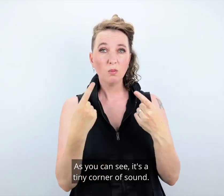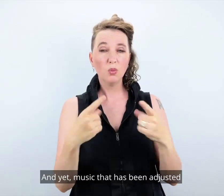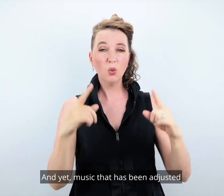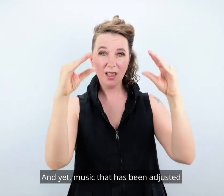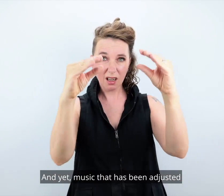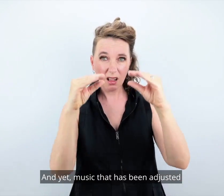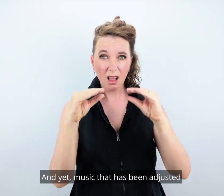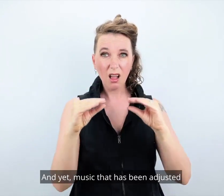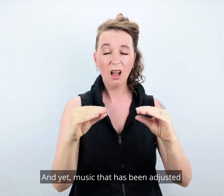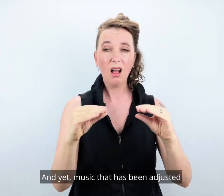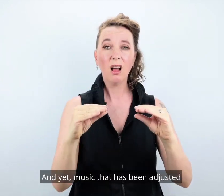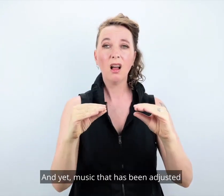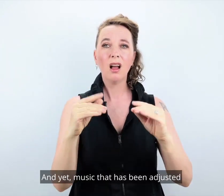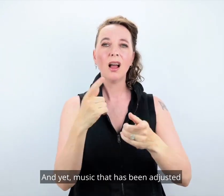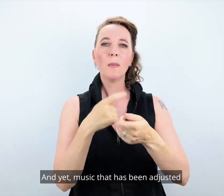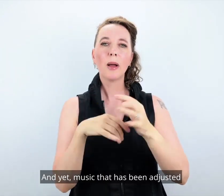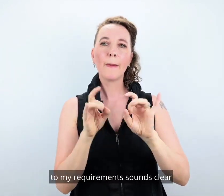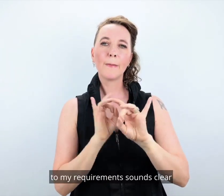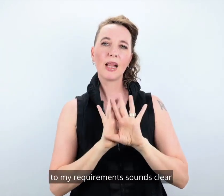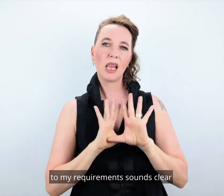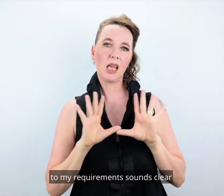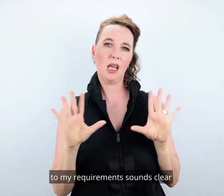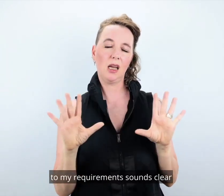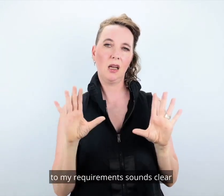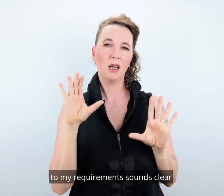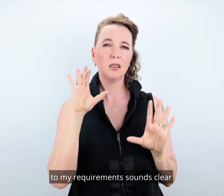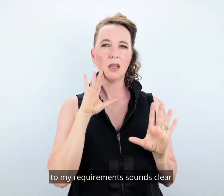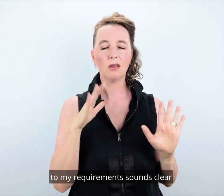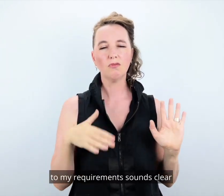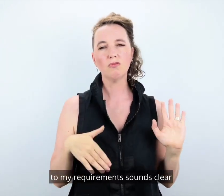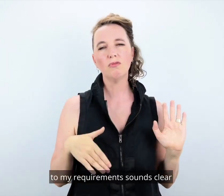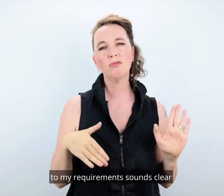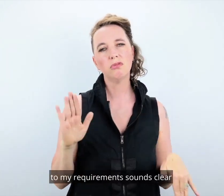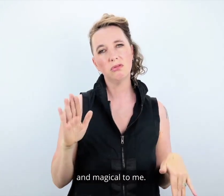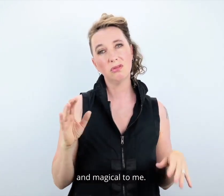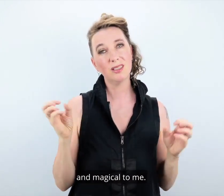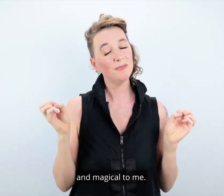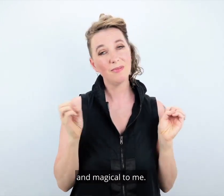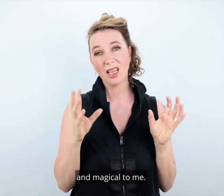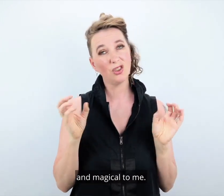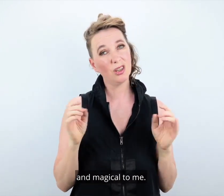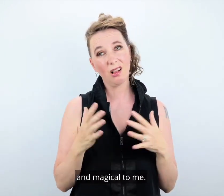And yet, music that has been adjusted to my requirements sounds clear and magical to me.